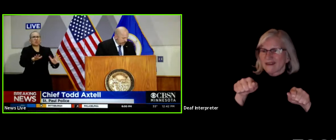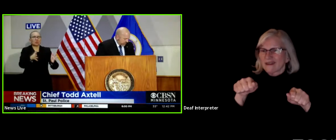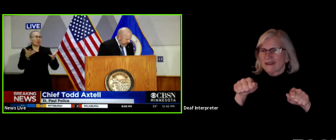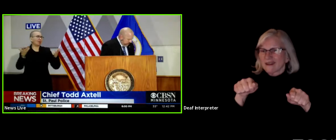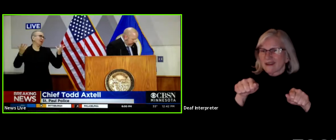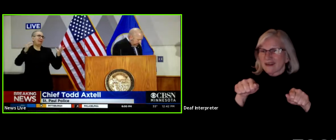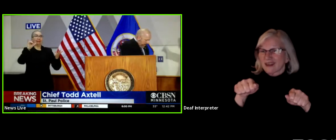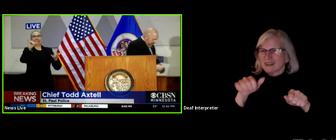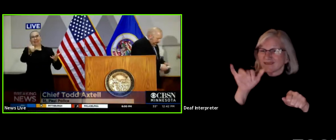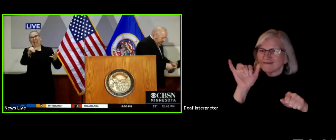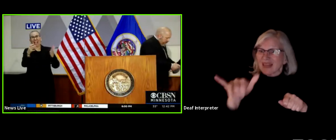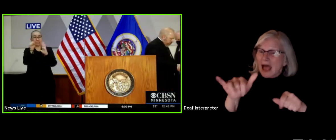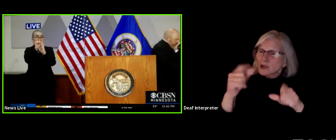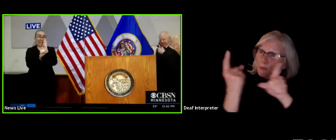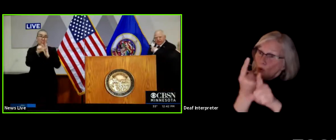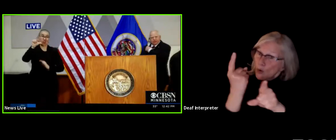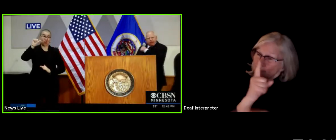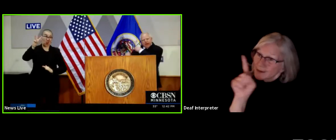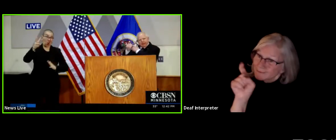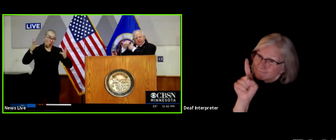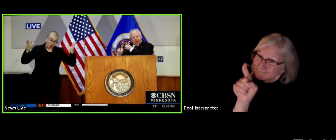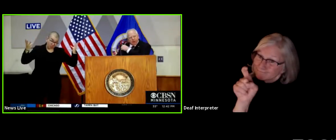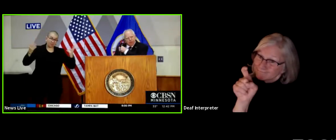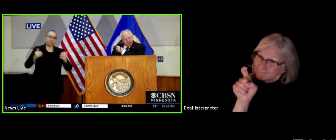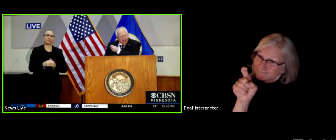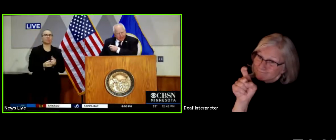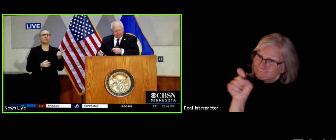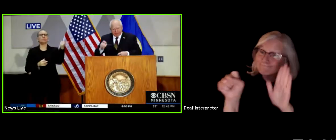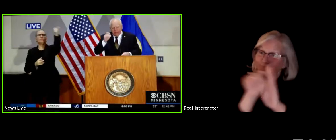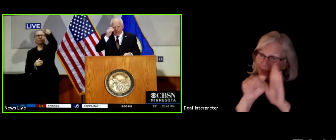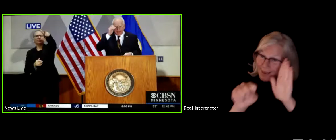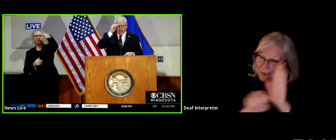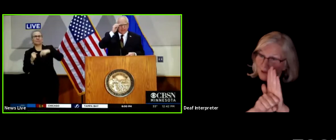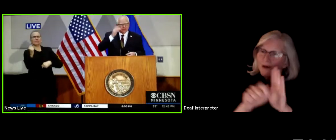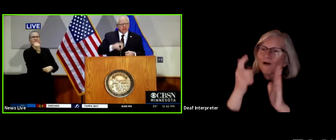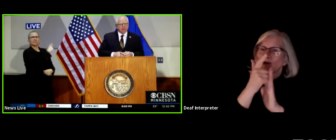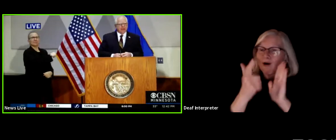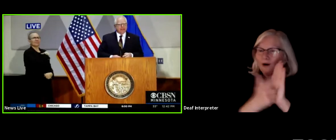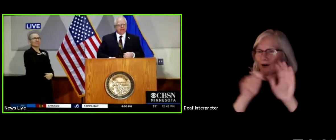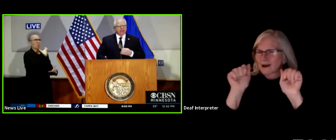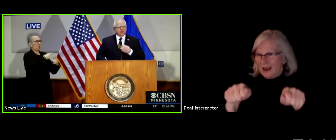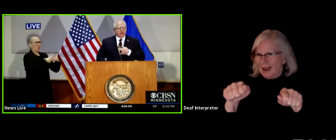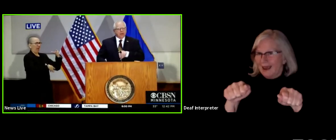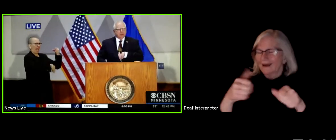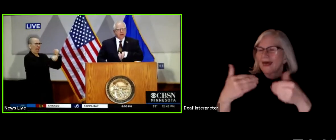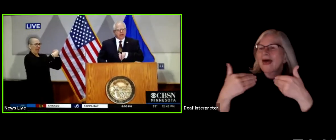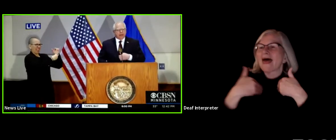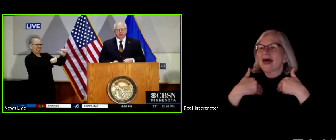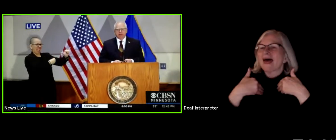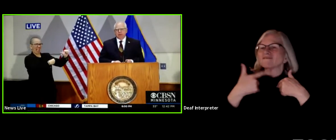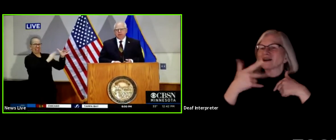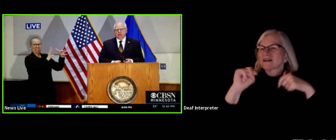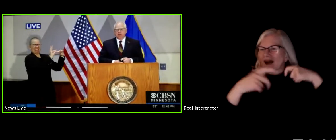you. Governor? And I'm going to follow up on that because I am going to jump right into this one.